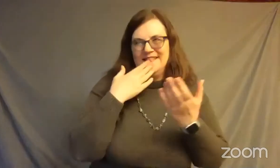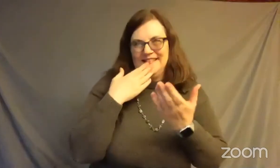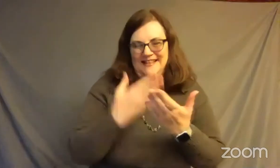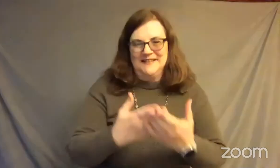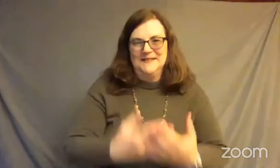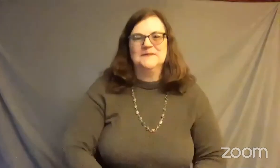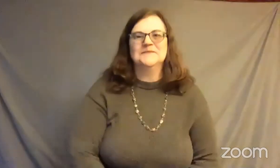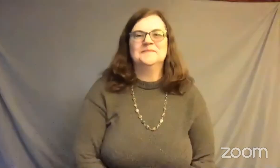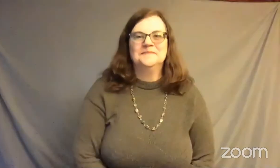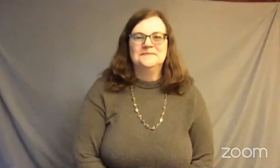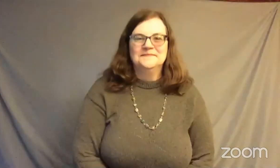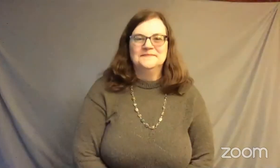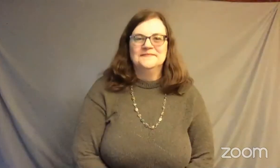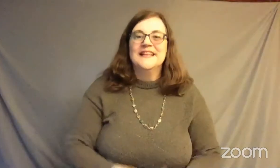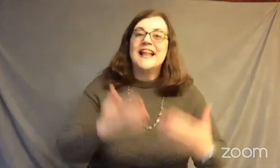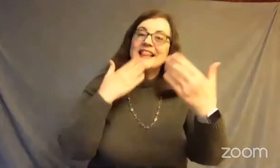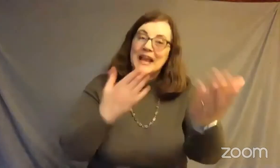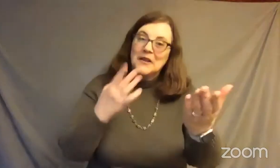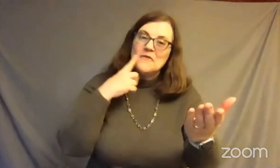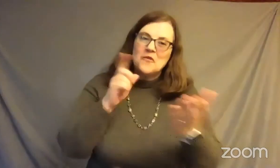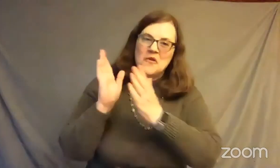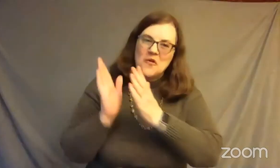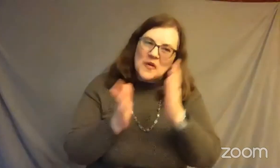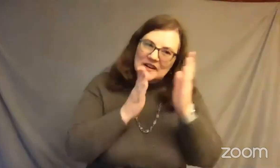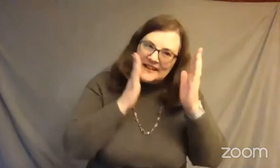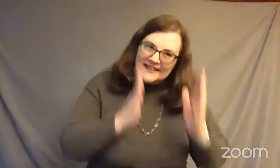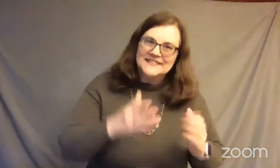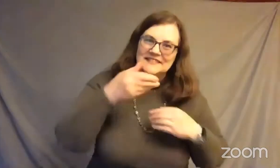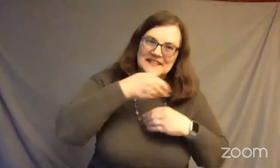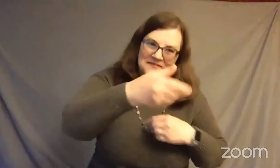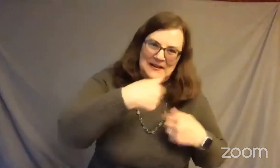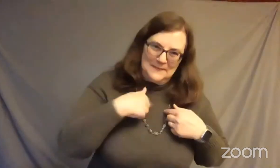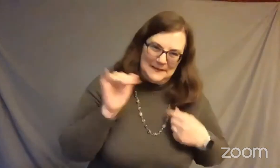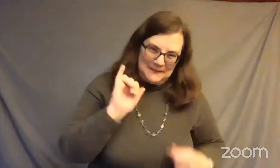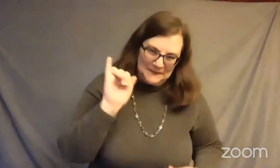I look forward to reading your comments. And thank you to all of the